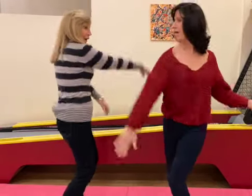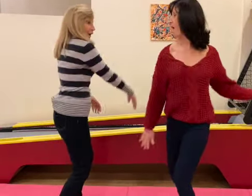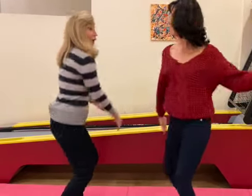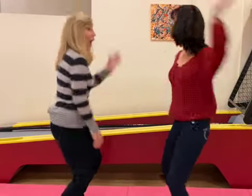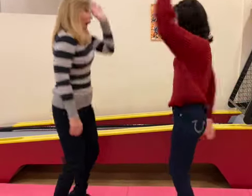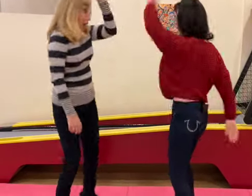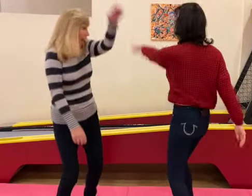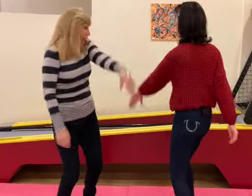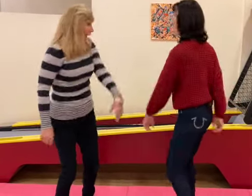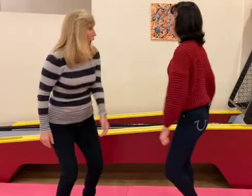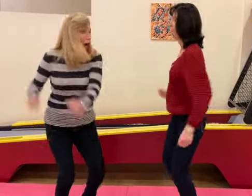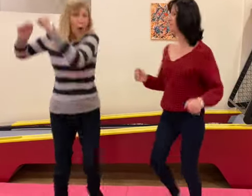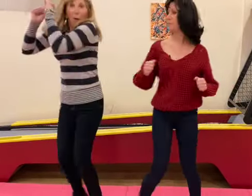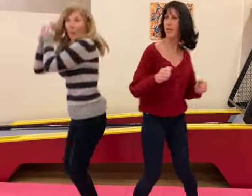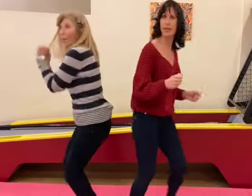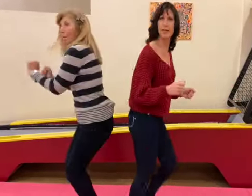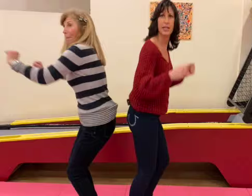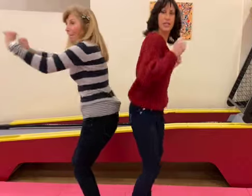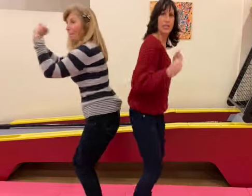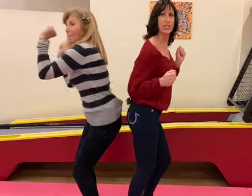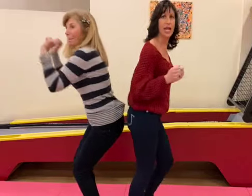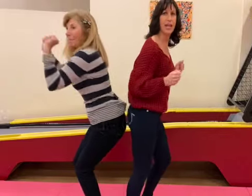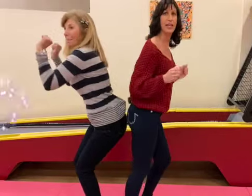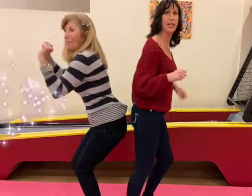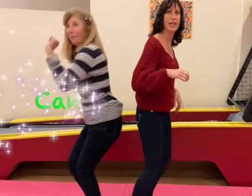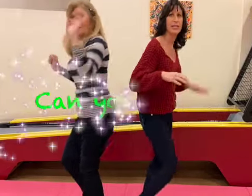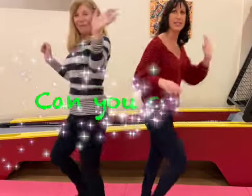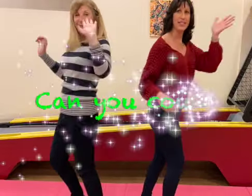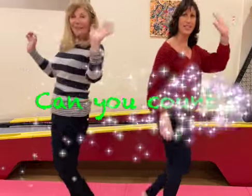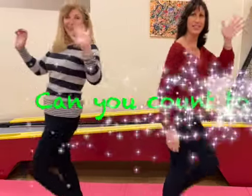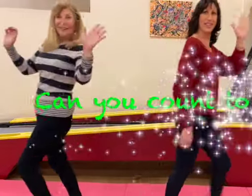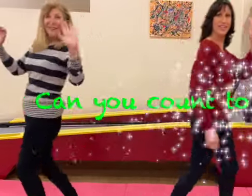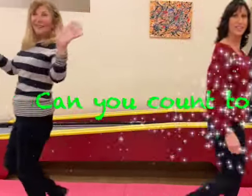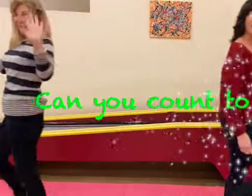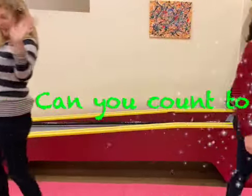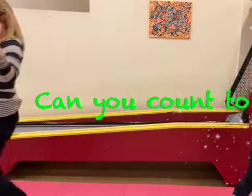Air high five, spin, shake. See you soon.